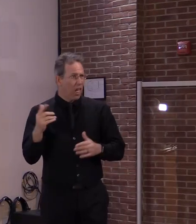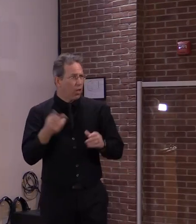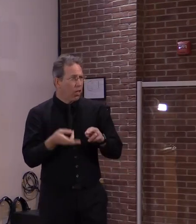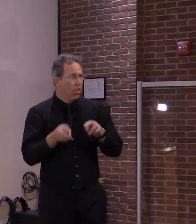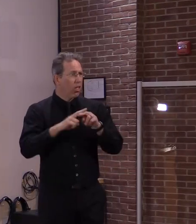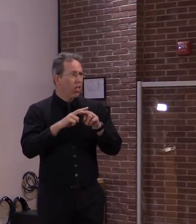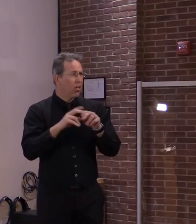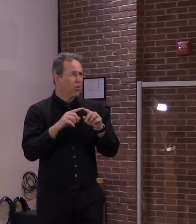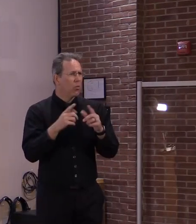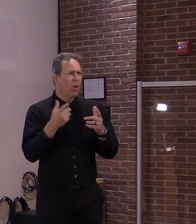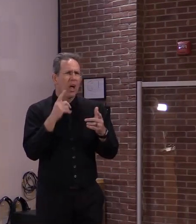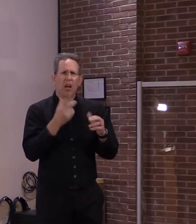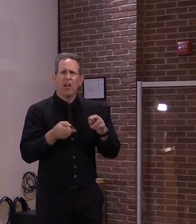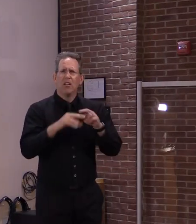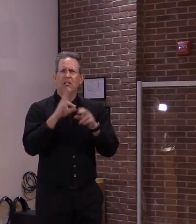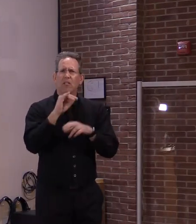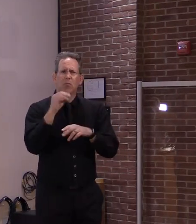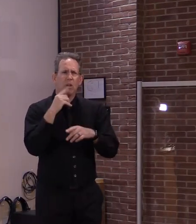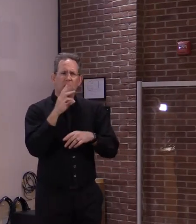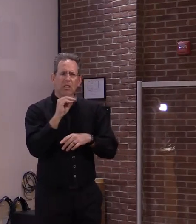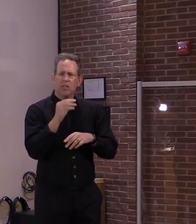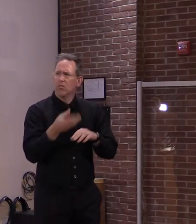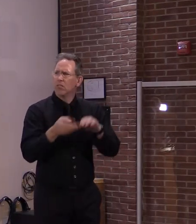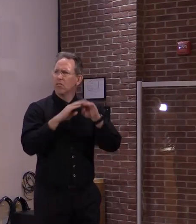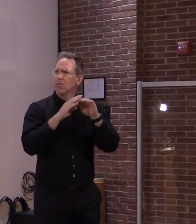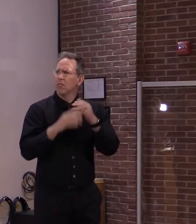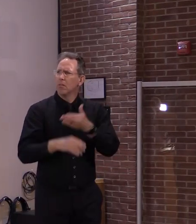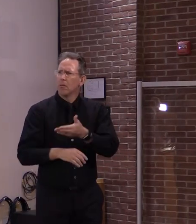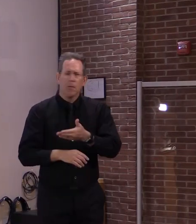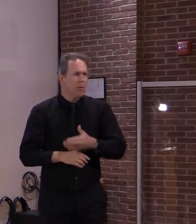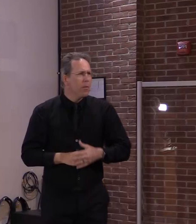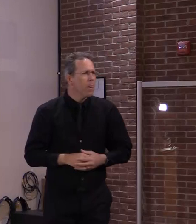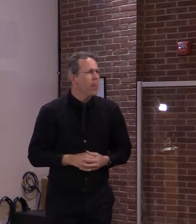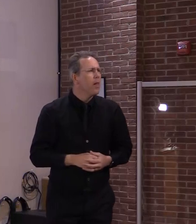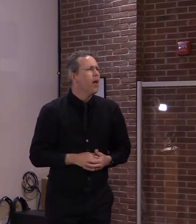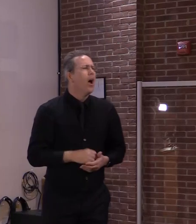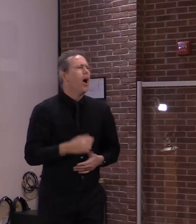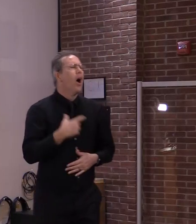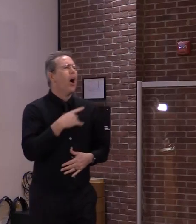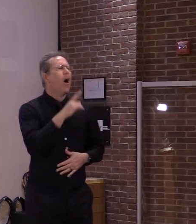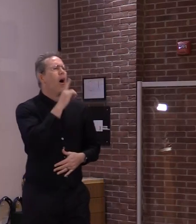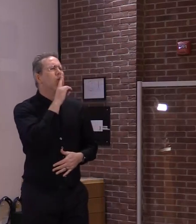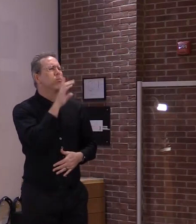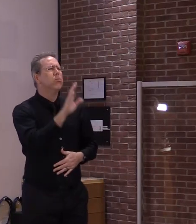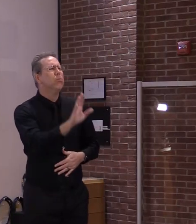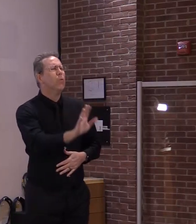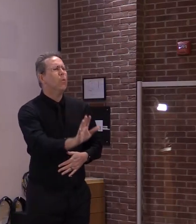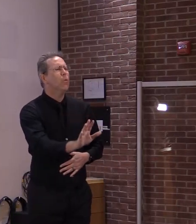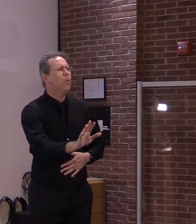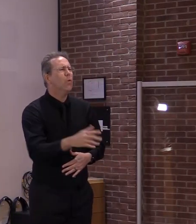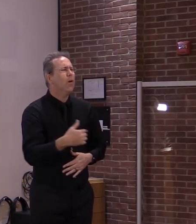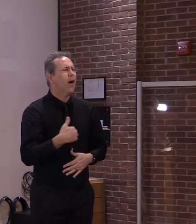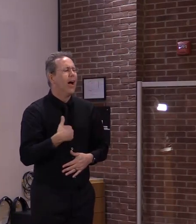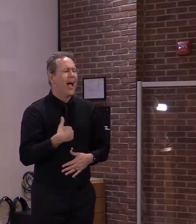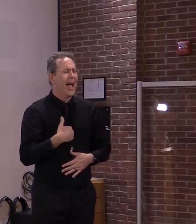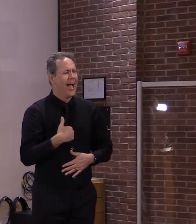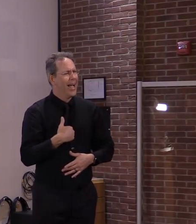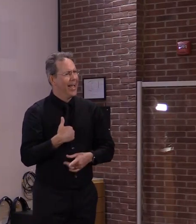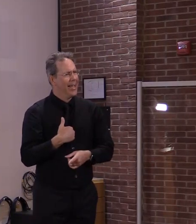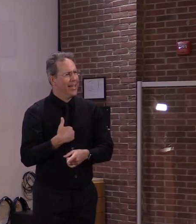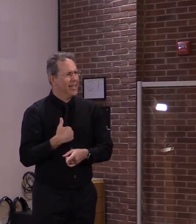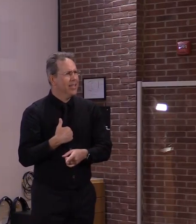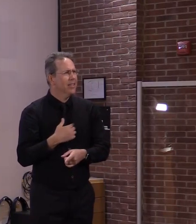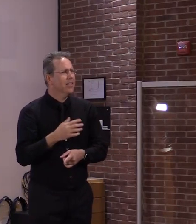that? The bar has not migrated upwards. In fact, my main point is